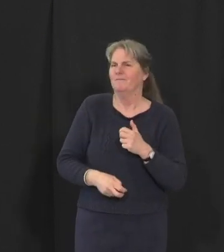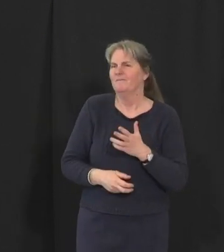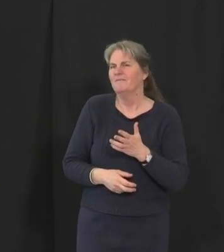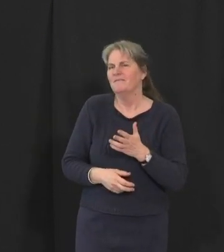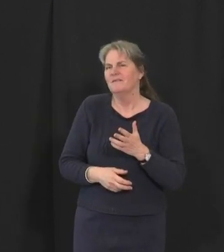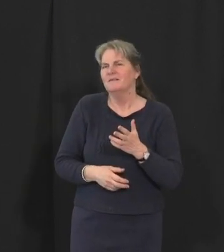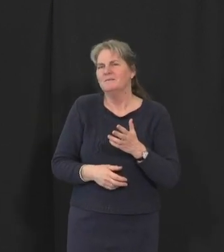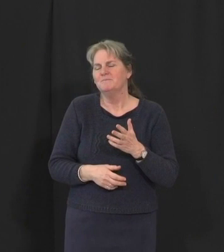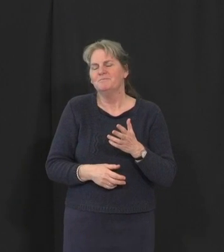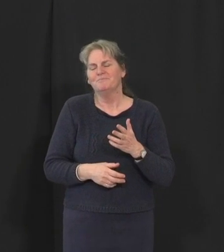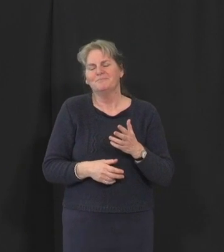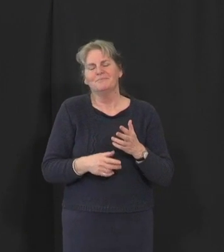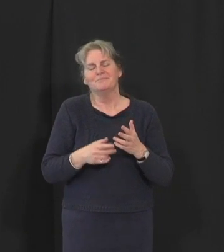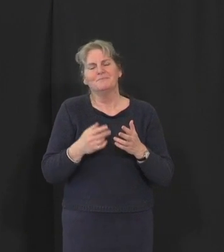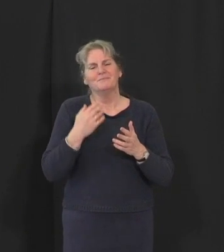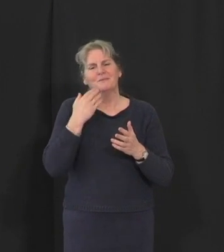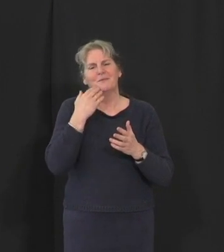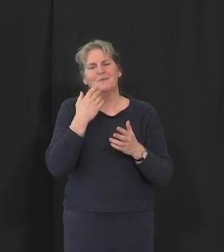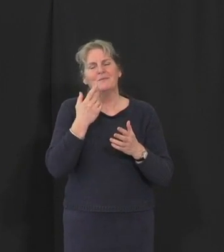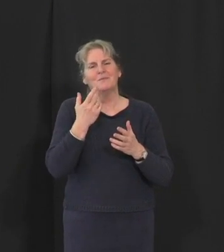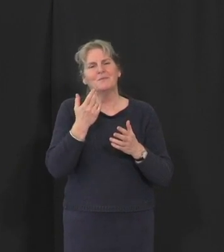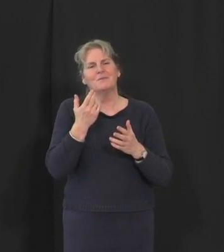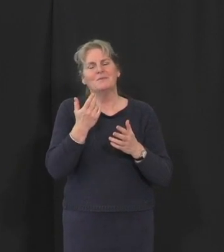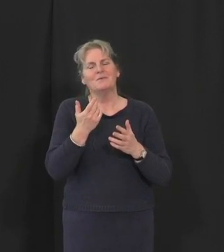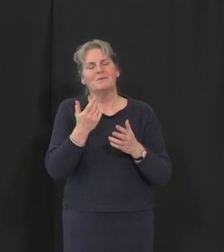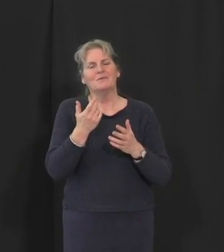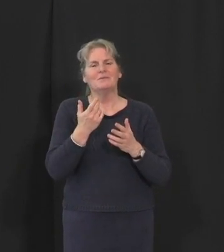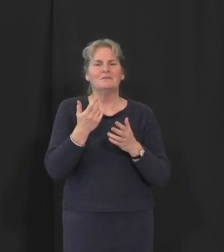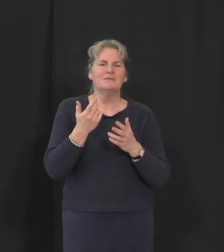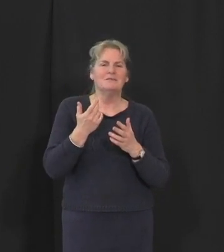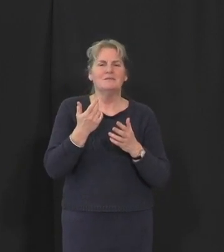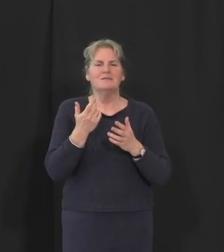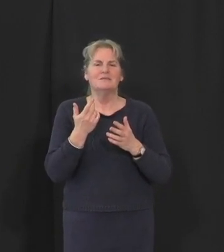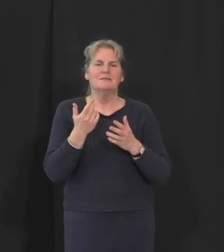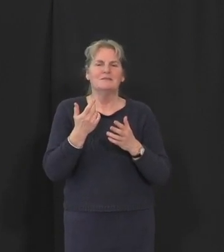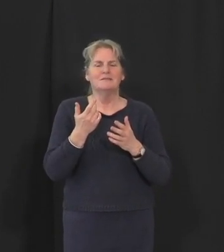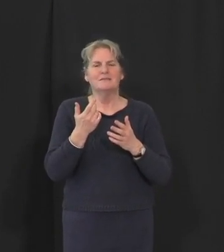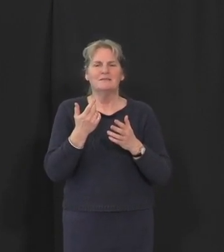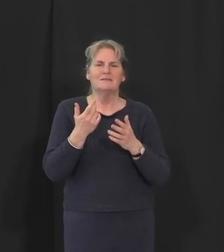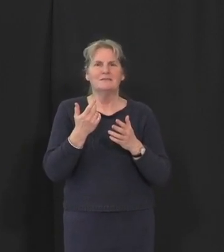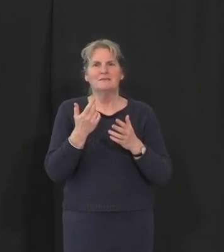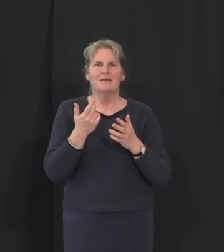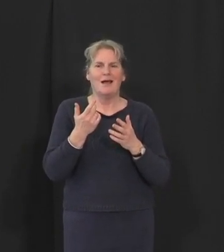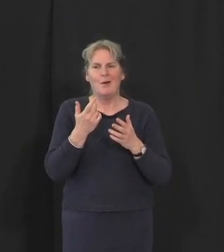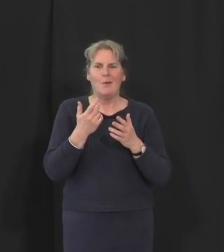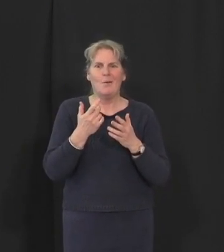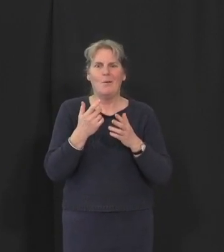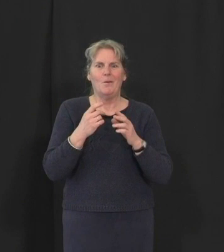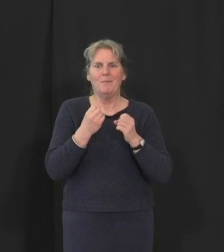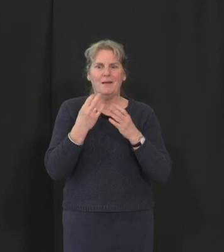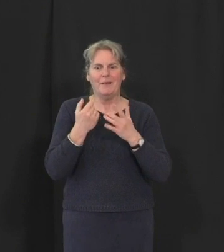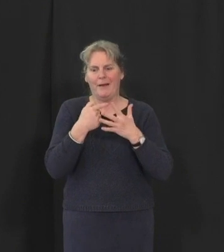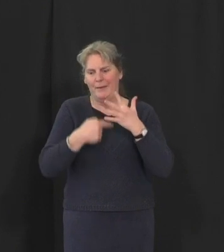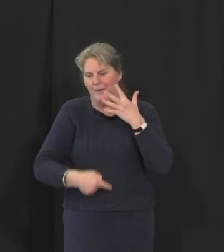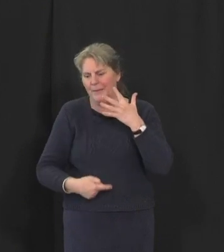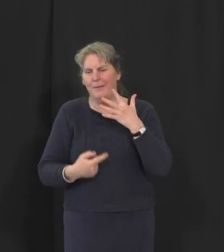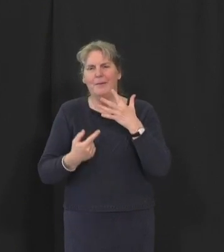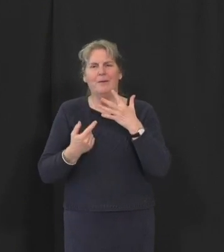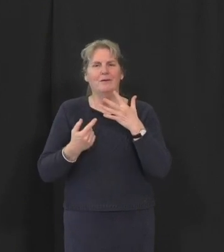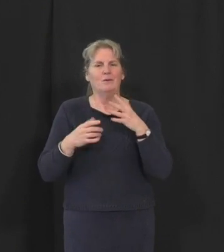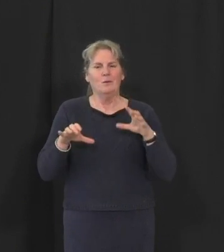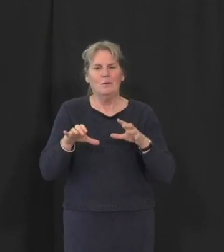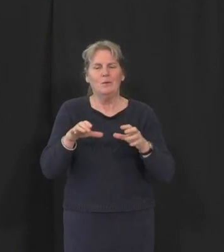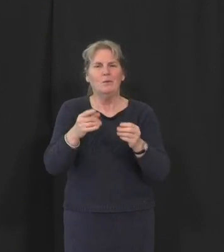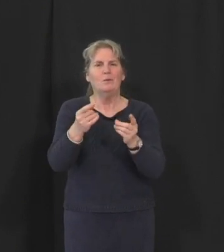it's not without costs. In combination with all of the other measures, significant and